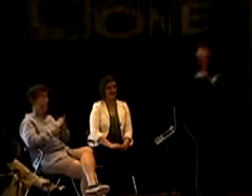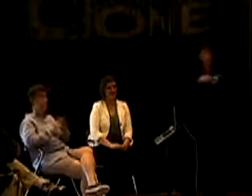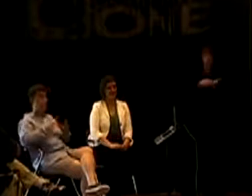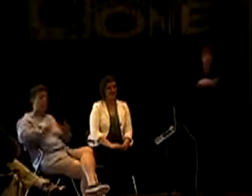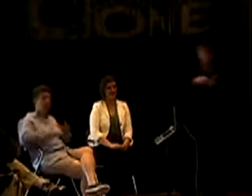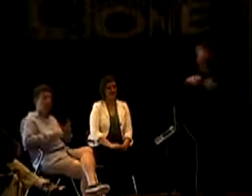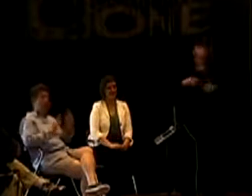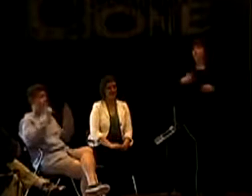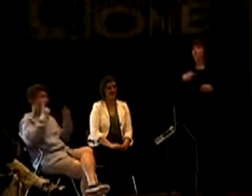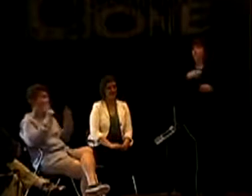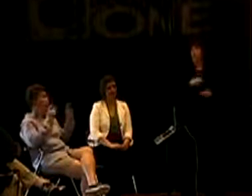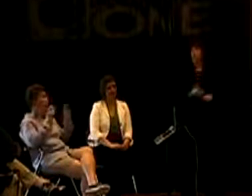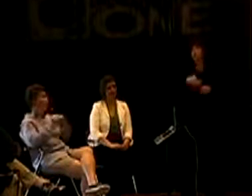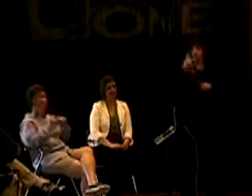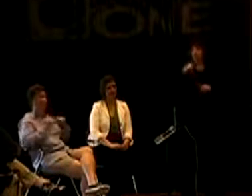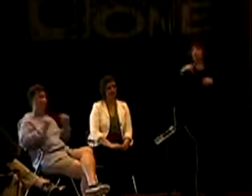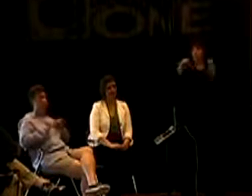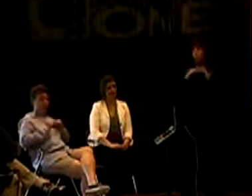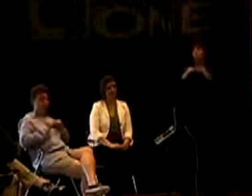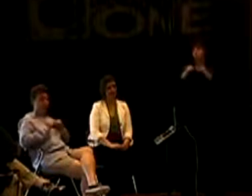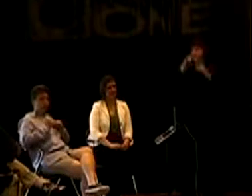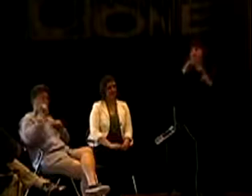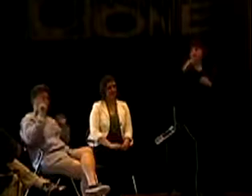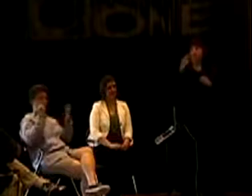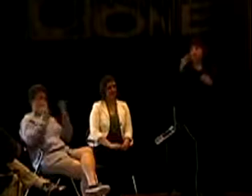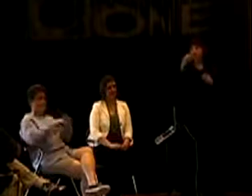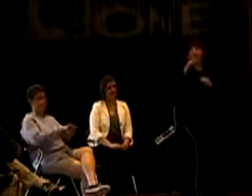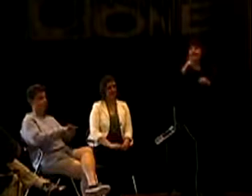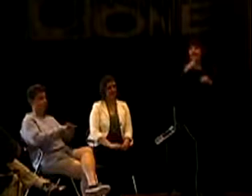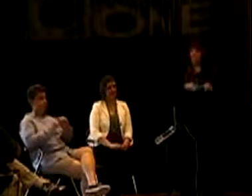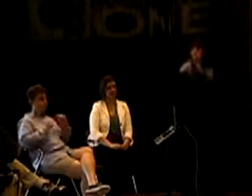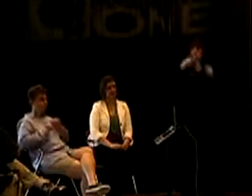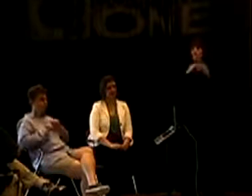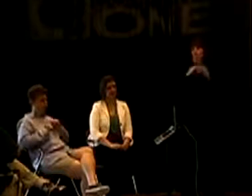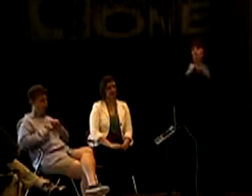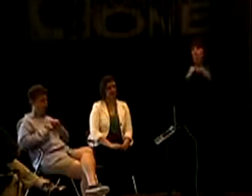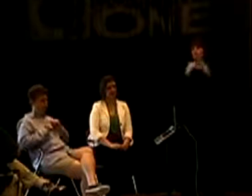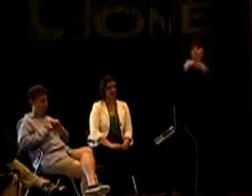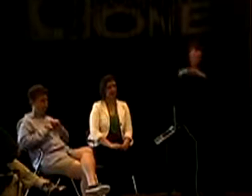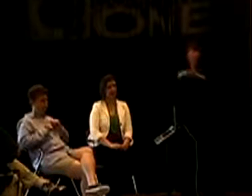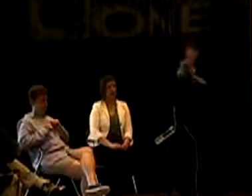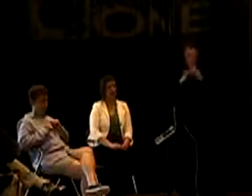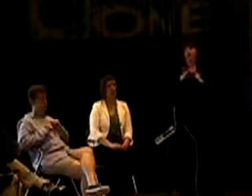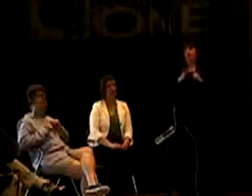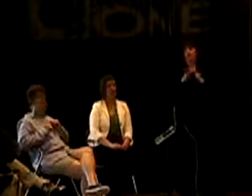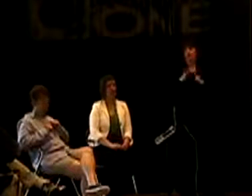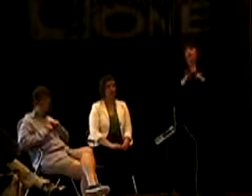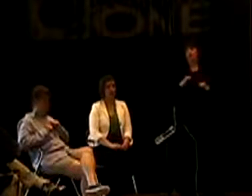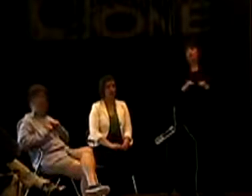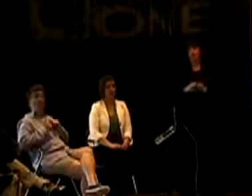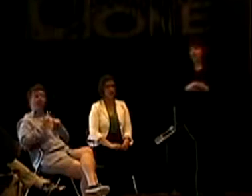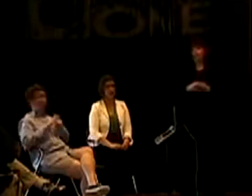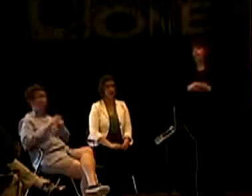And really, honestly, the deaf community is hungry for this kind of thing in mainstream